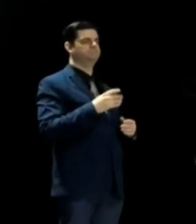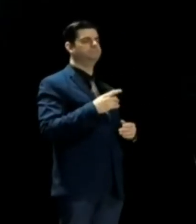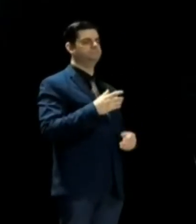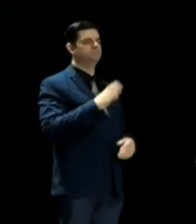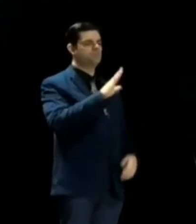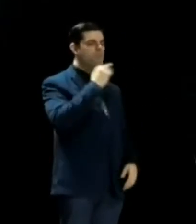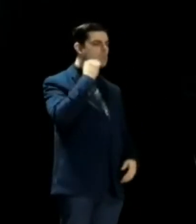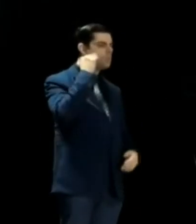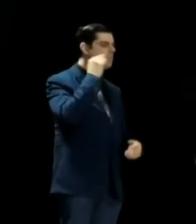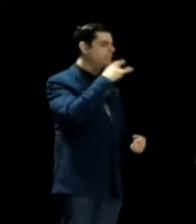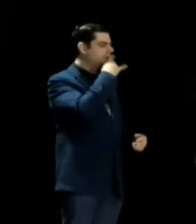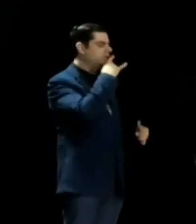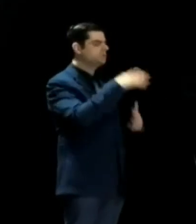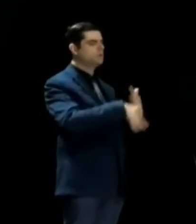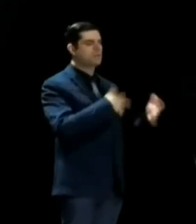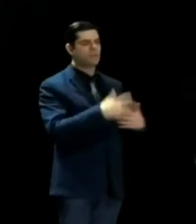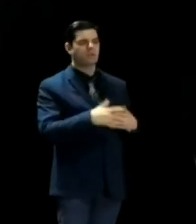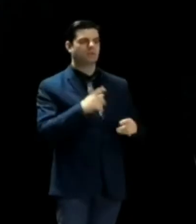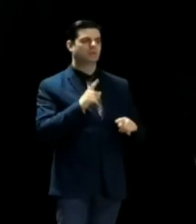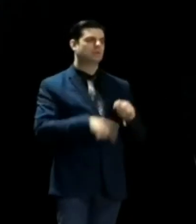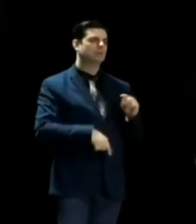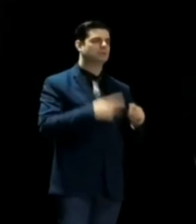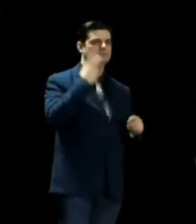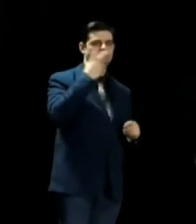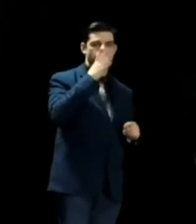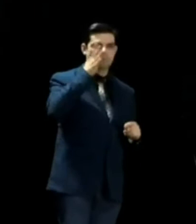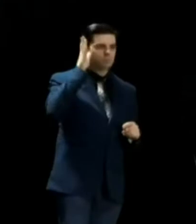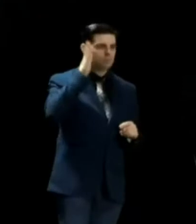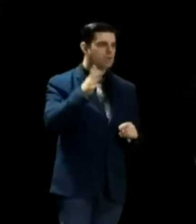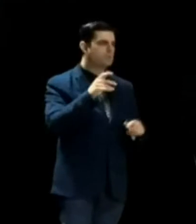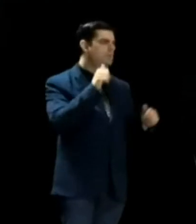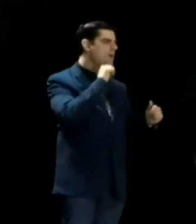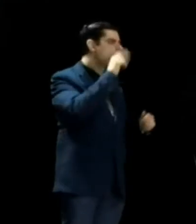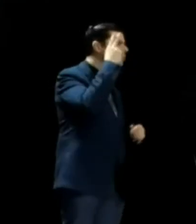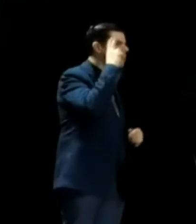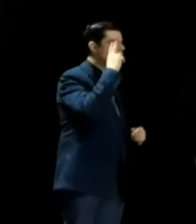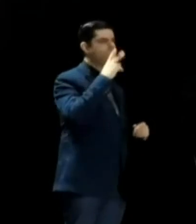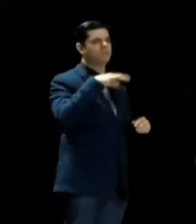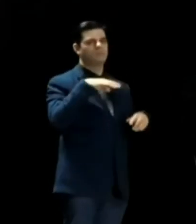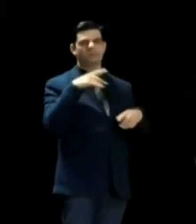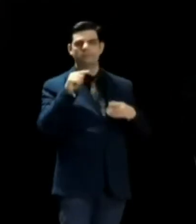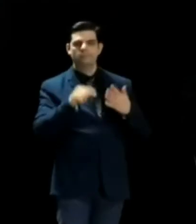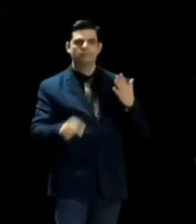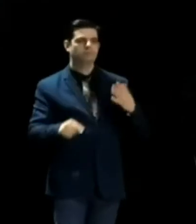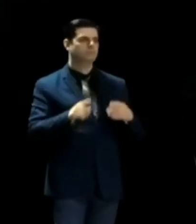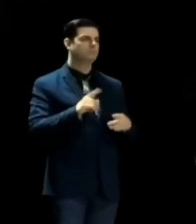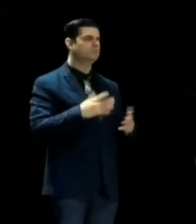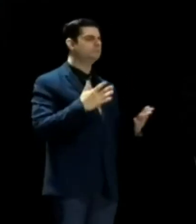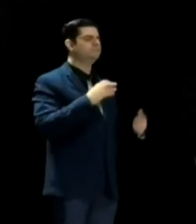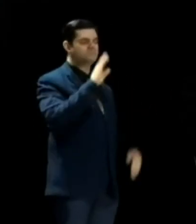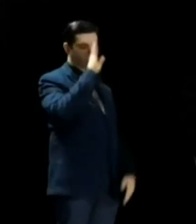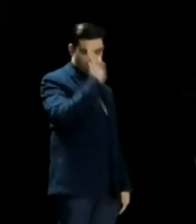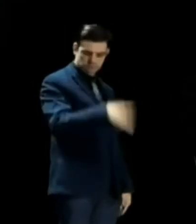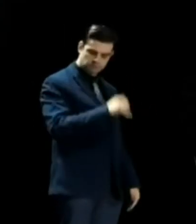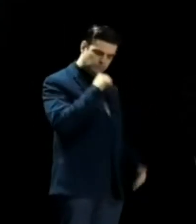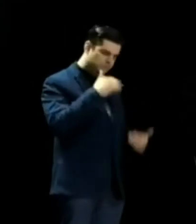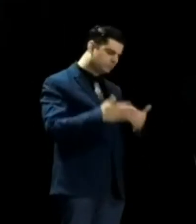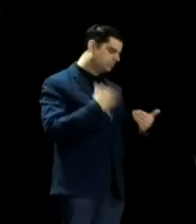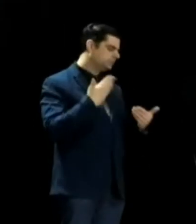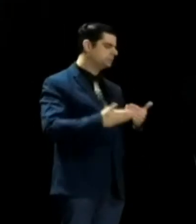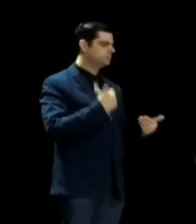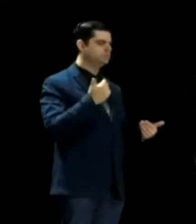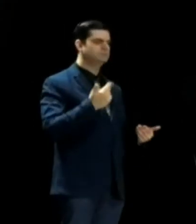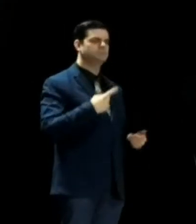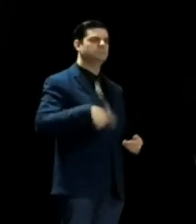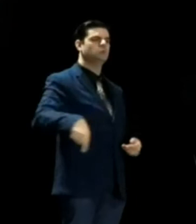see mom and dad or grandma and grandpa or an aunt or uncle, this is not easy. So again, thank you to the community.